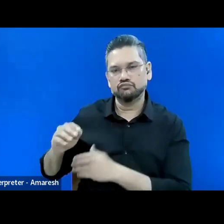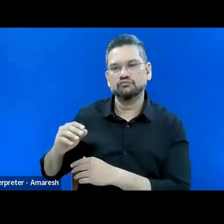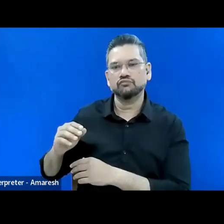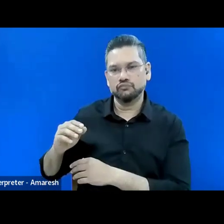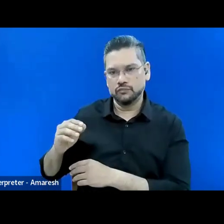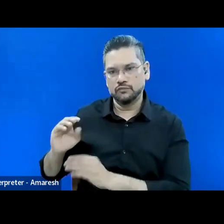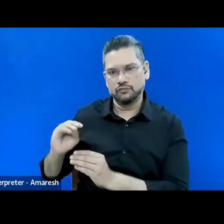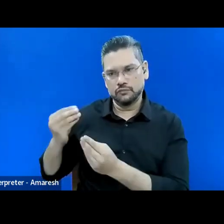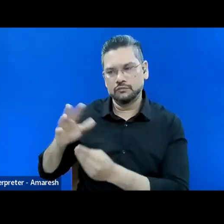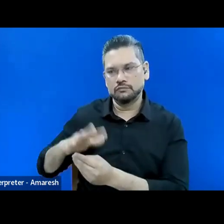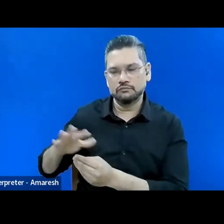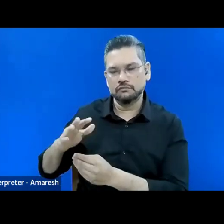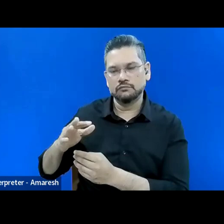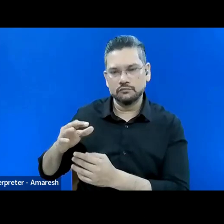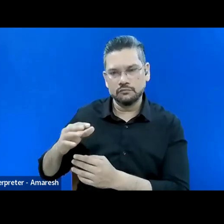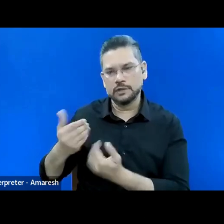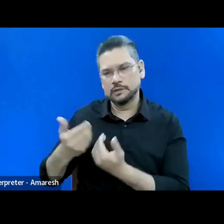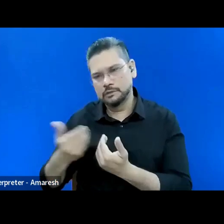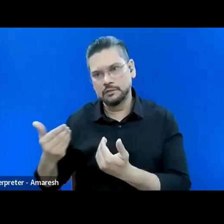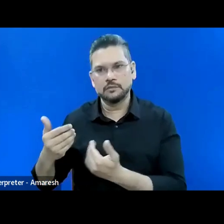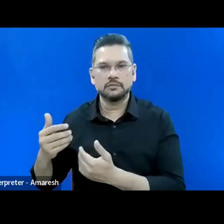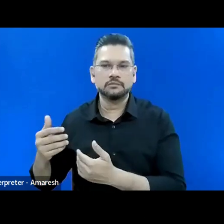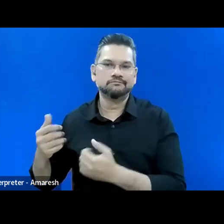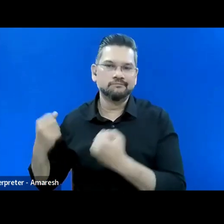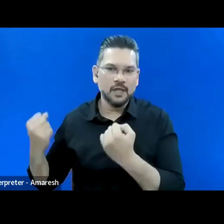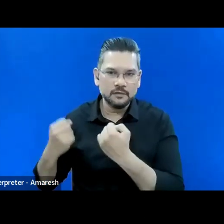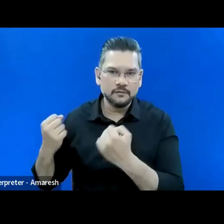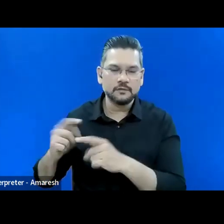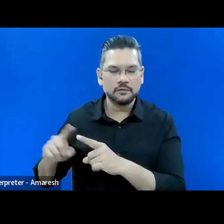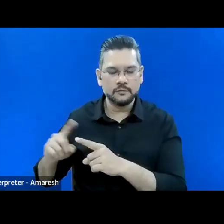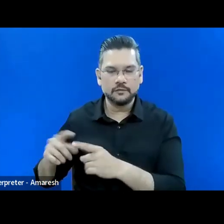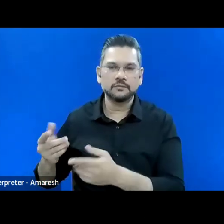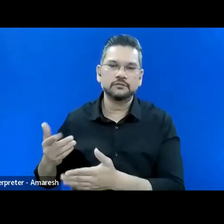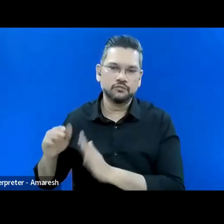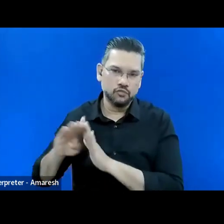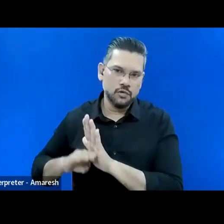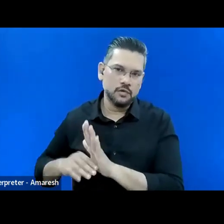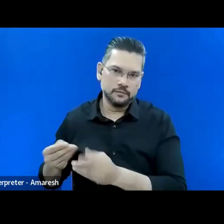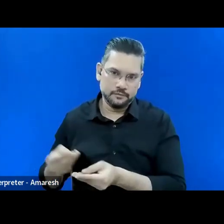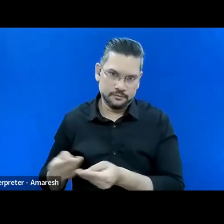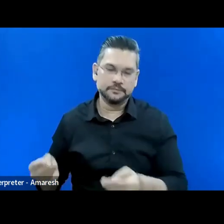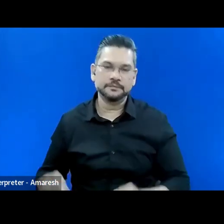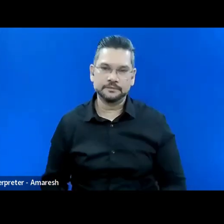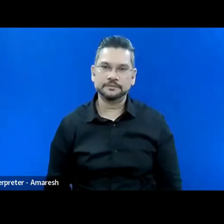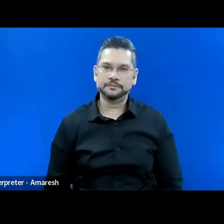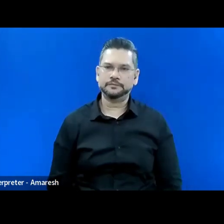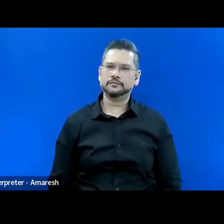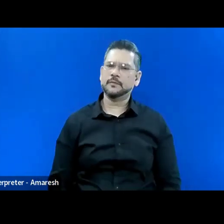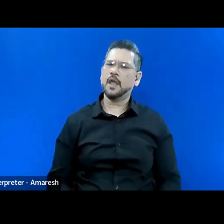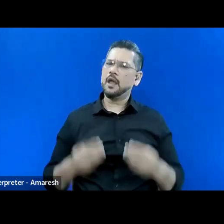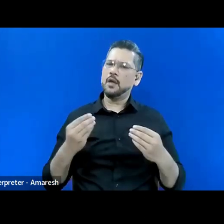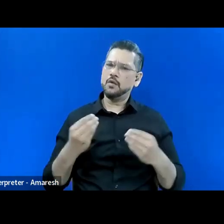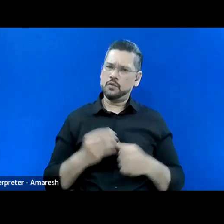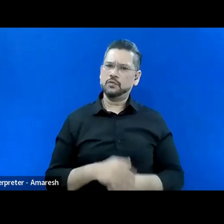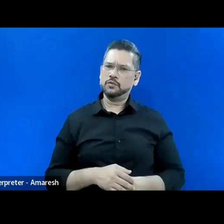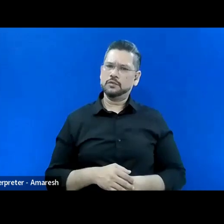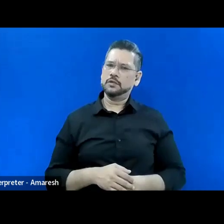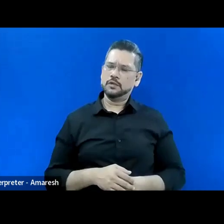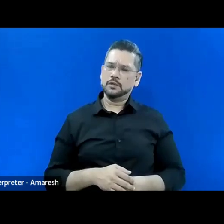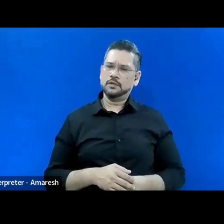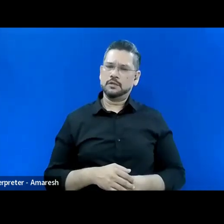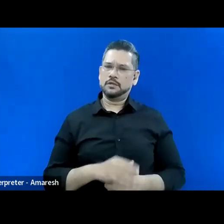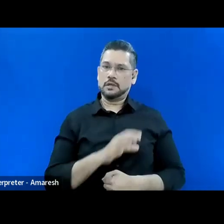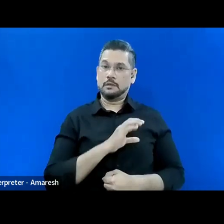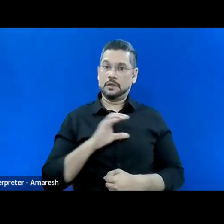disabilities. And one of the things that we did through this is establishing a youth committee, which Wakar